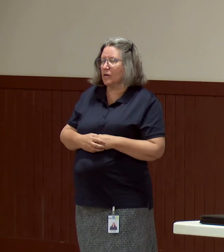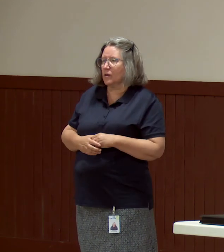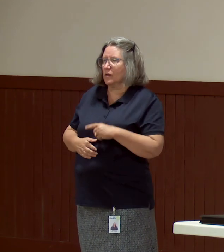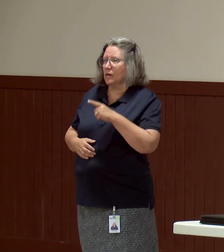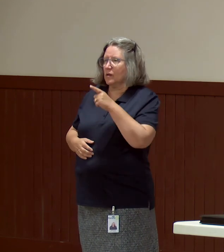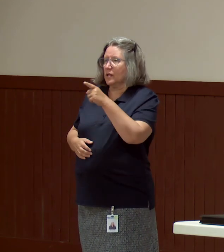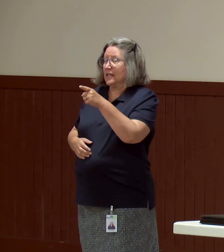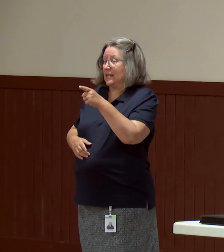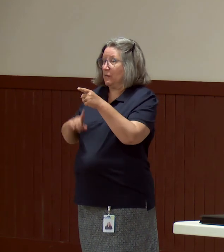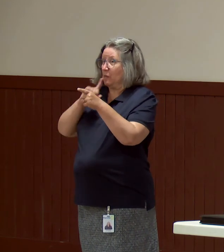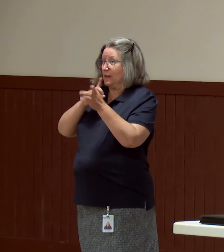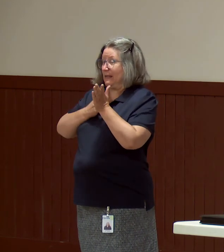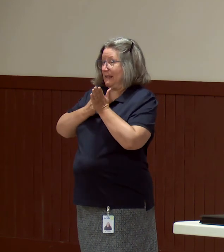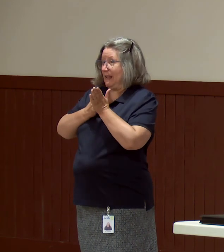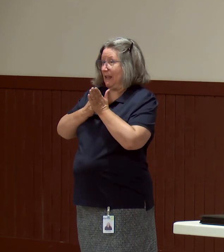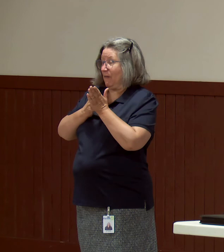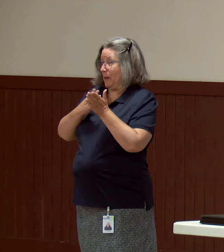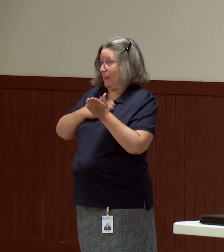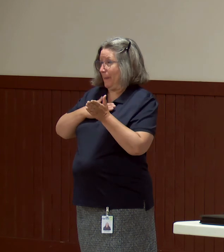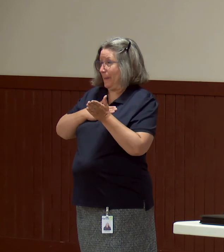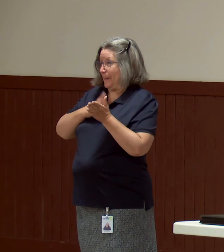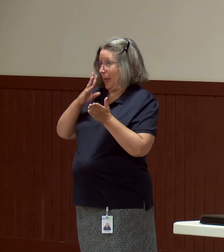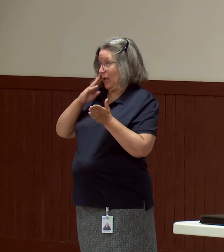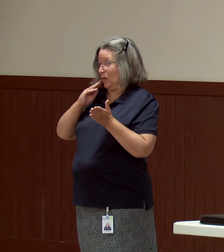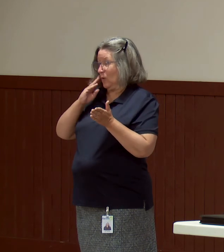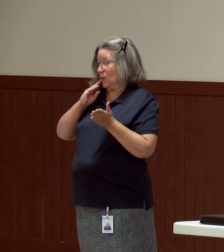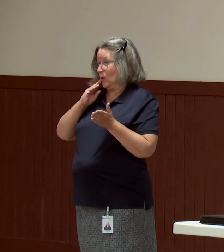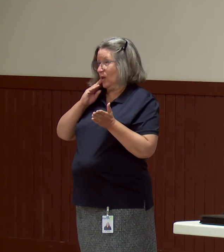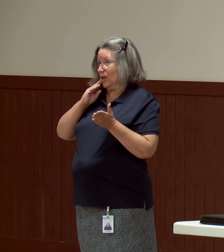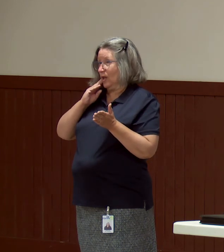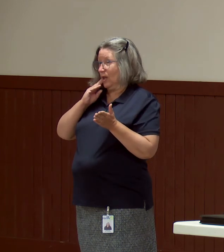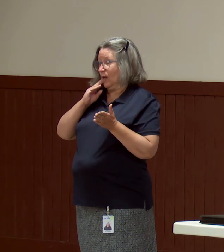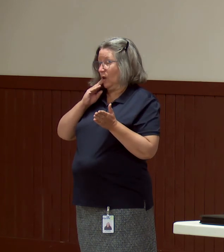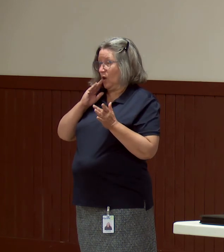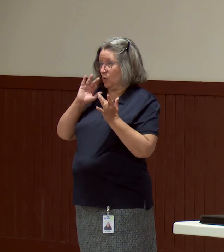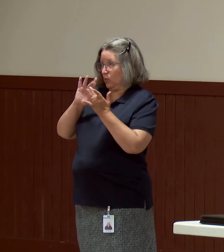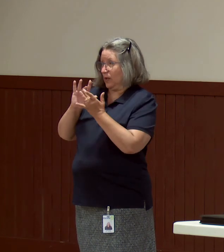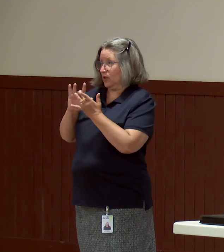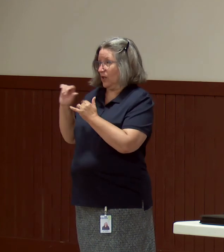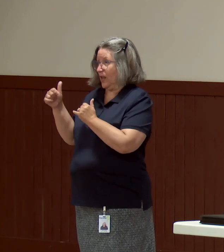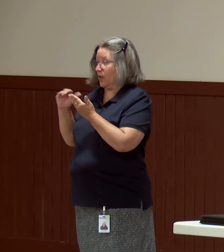In all honesty, in my experience of reaching communities that are